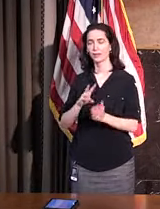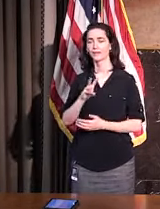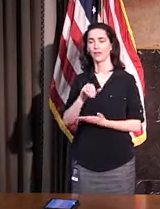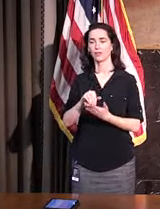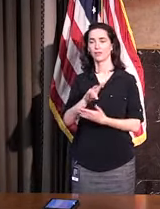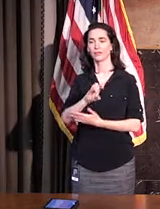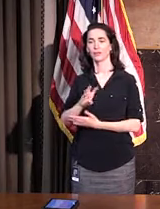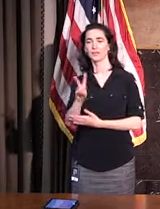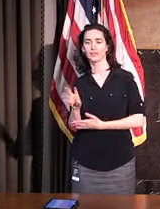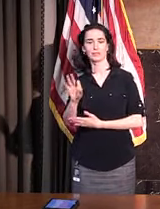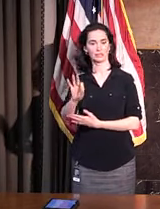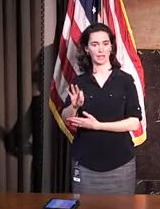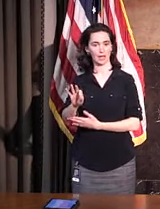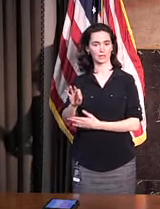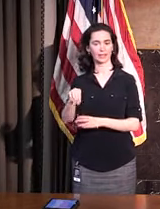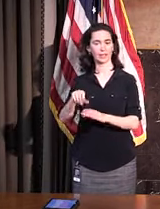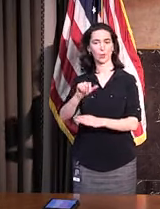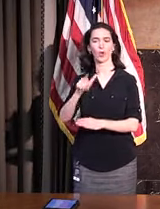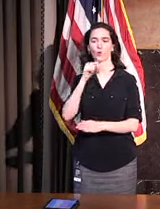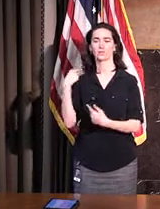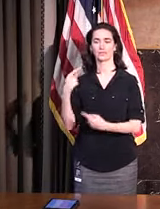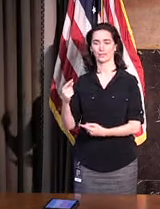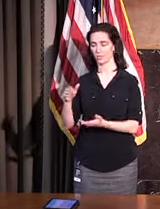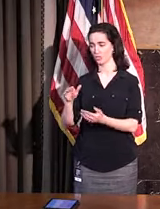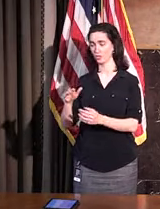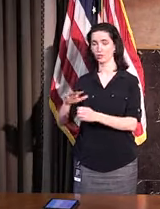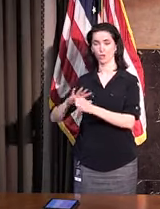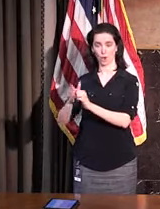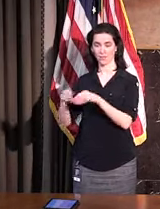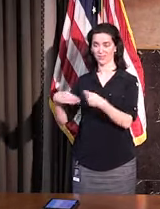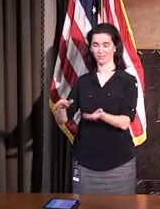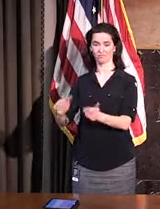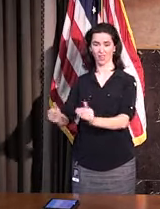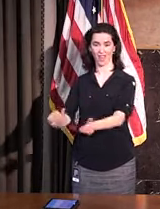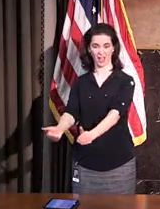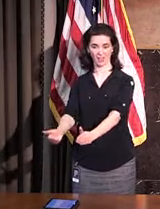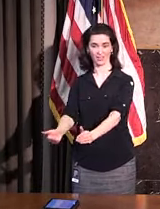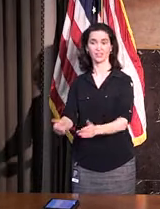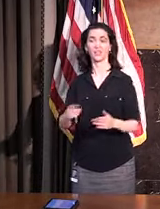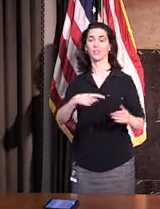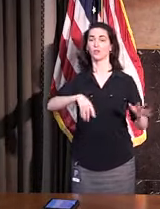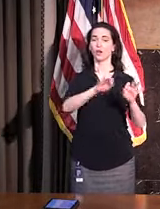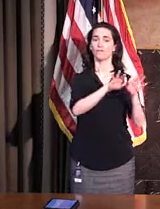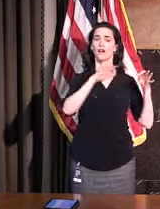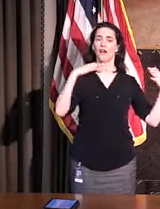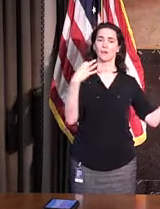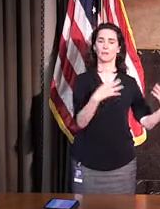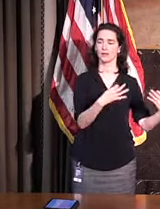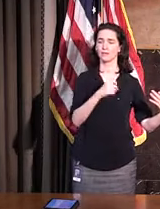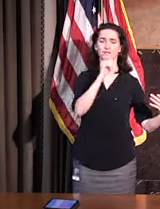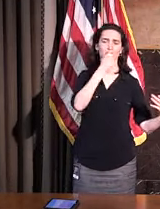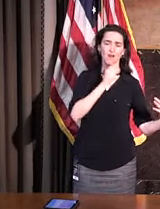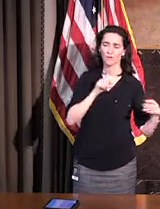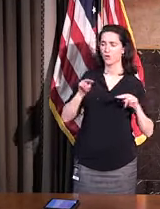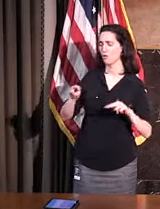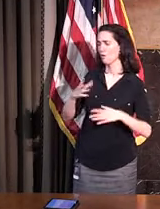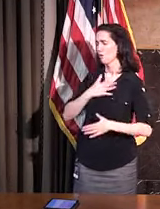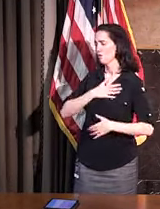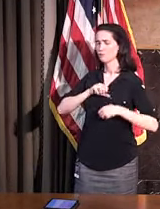9,769 Louisianans who lost their life from COVID, their family members who suffered incredible